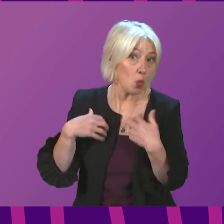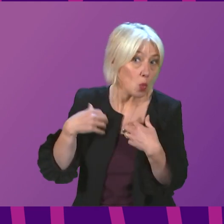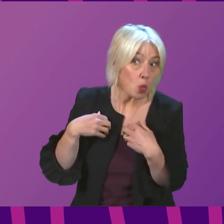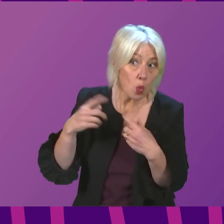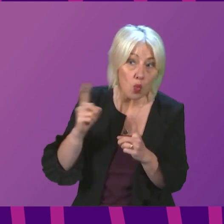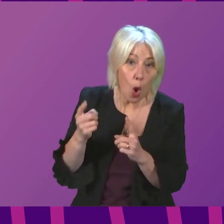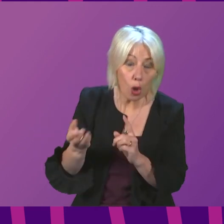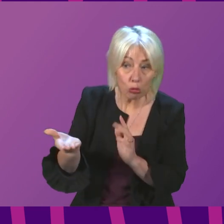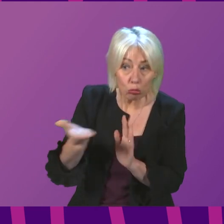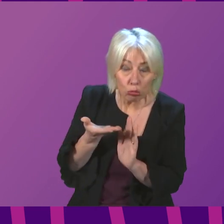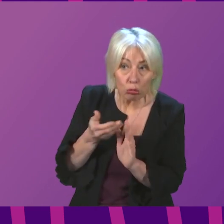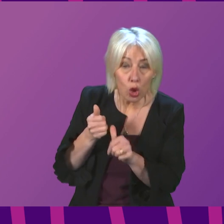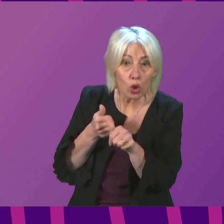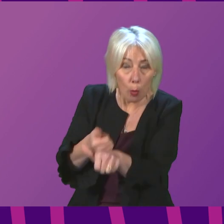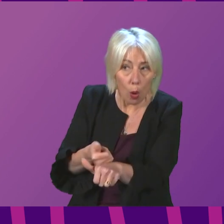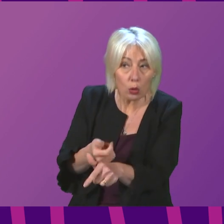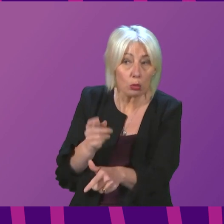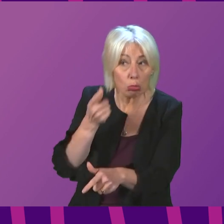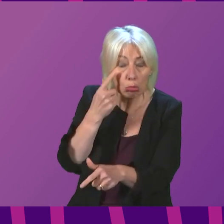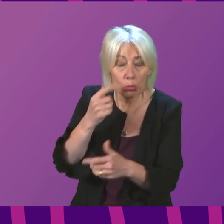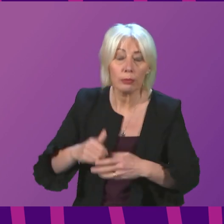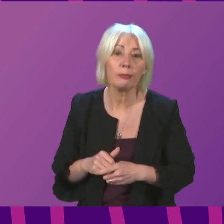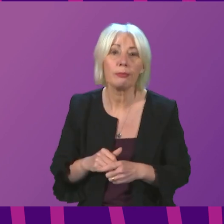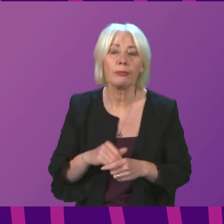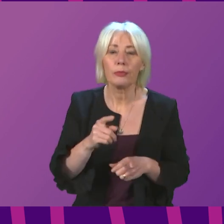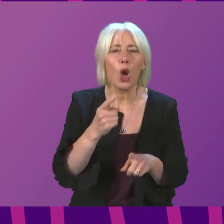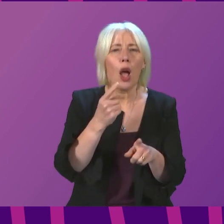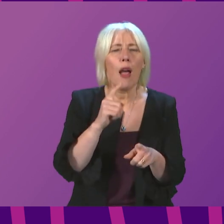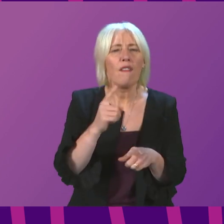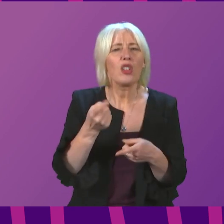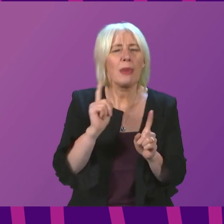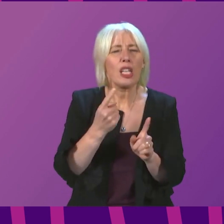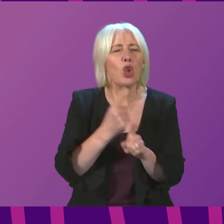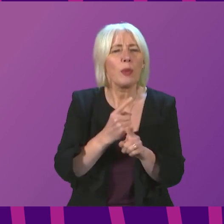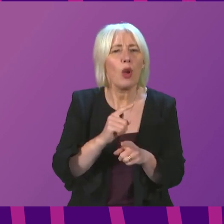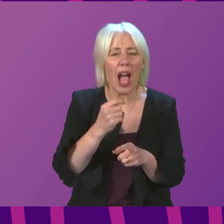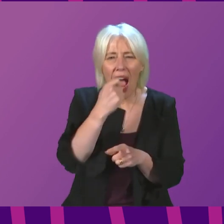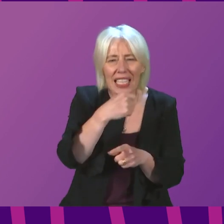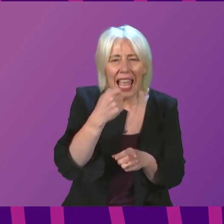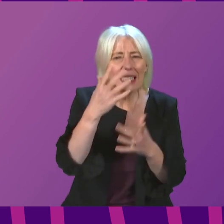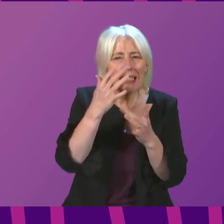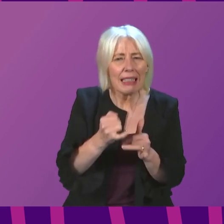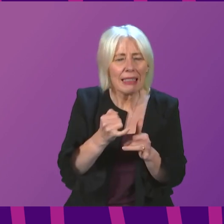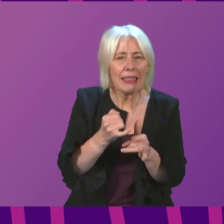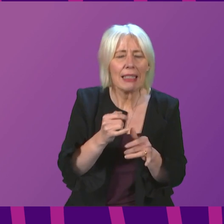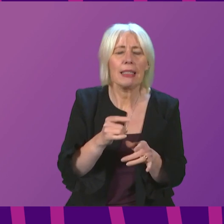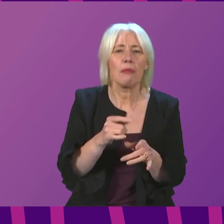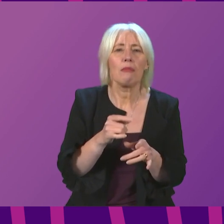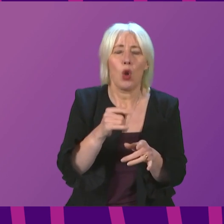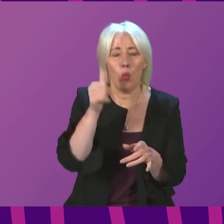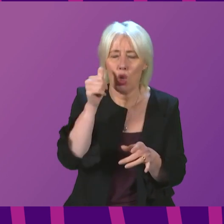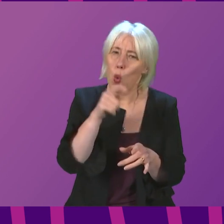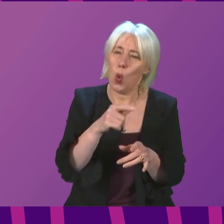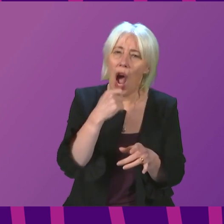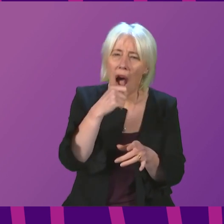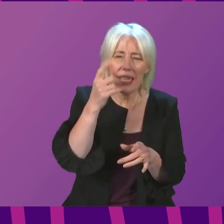The Prime Minister referenced testing in our statement and also in response to previous questions. We know that testing